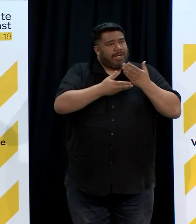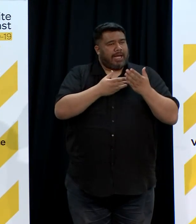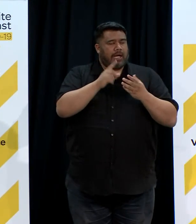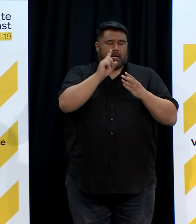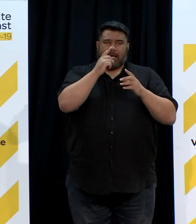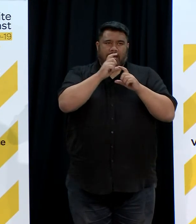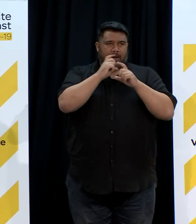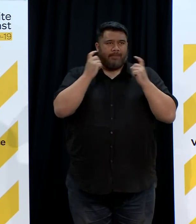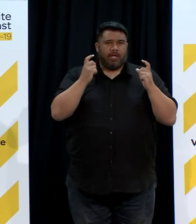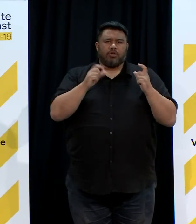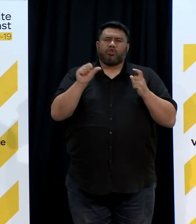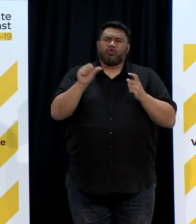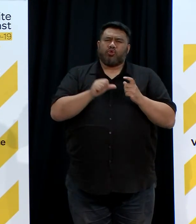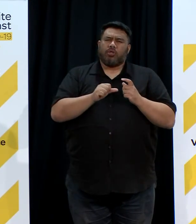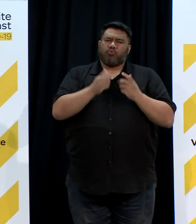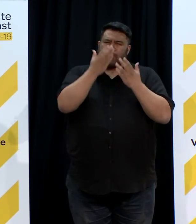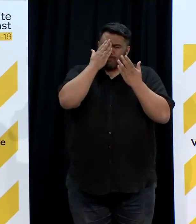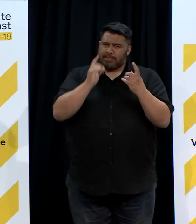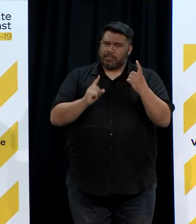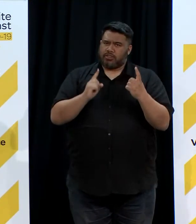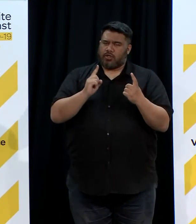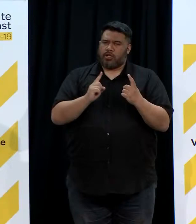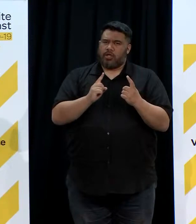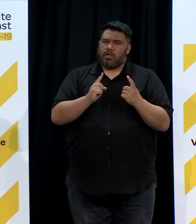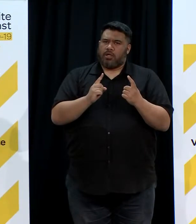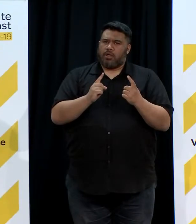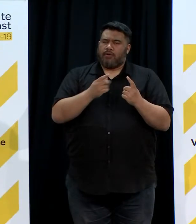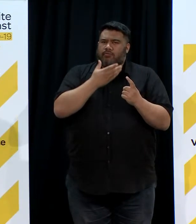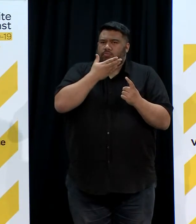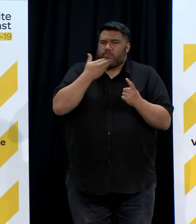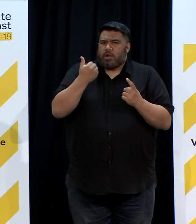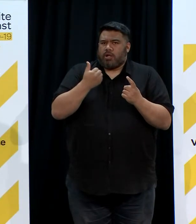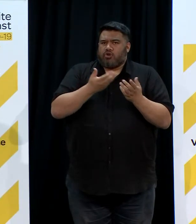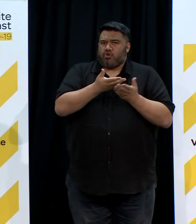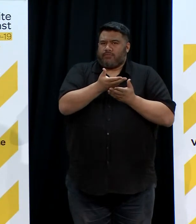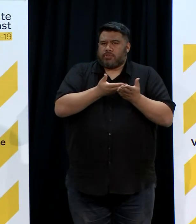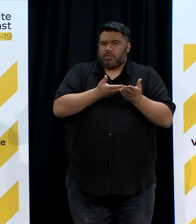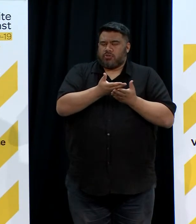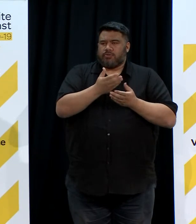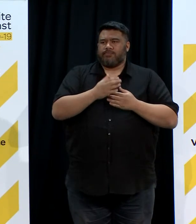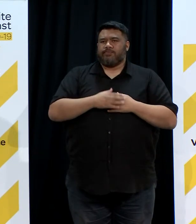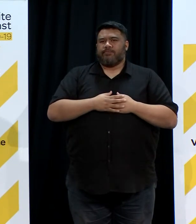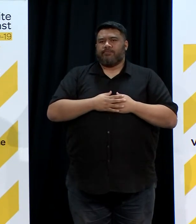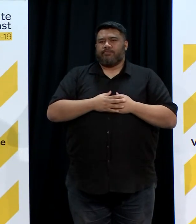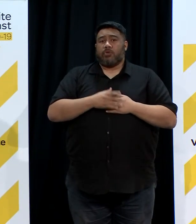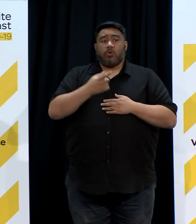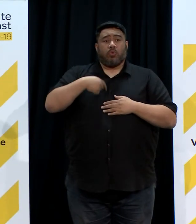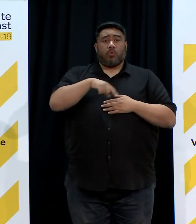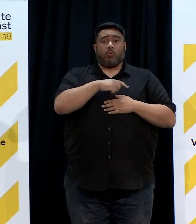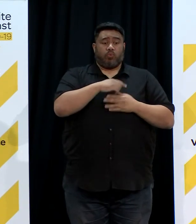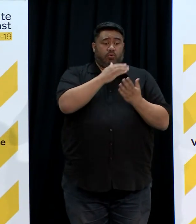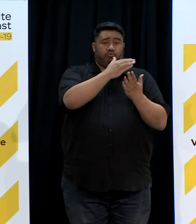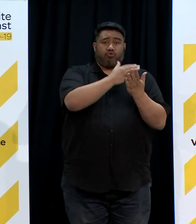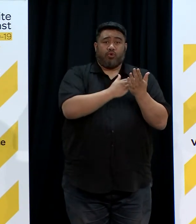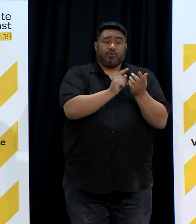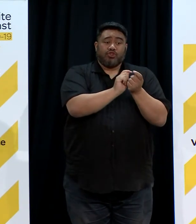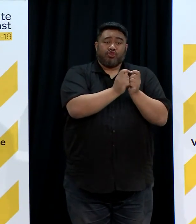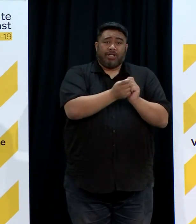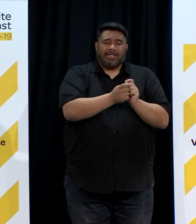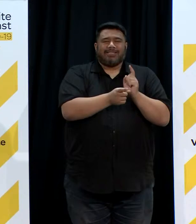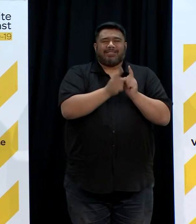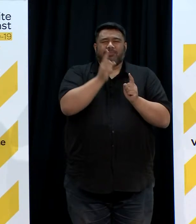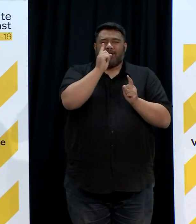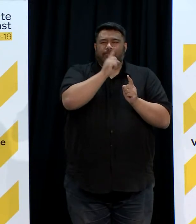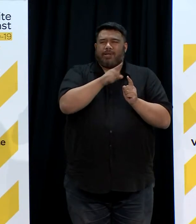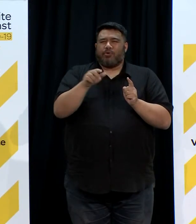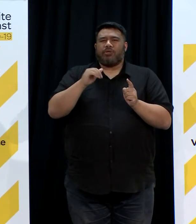made changes to the mask mandates recently, and any time we make a change, it does take a little bit of time to bed in for people. But